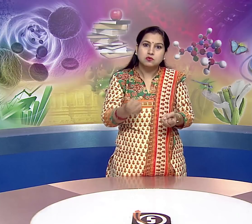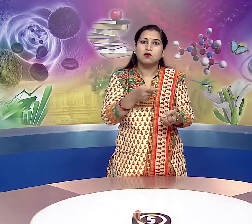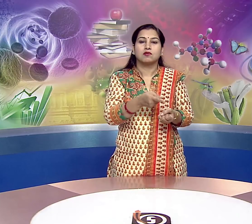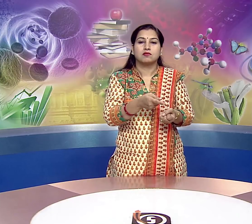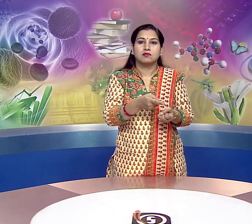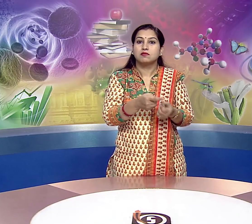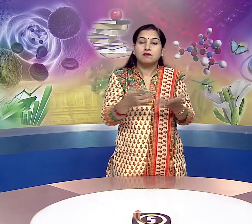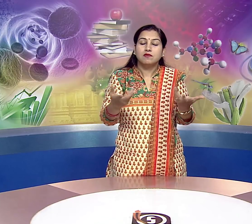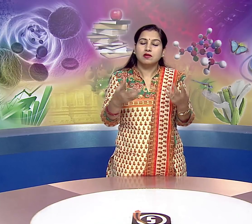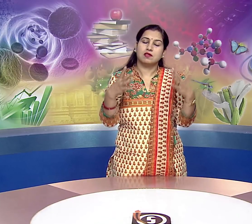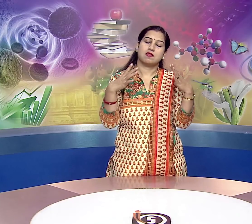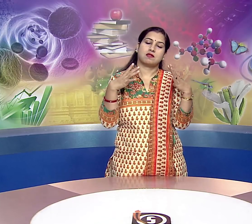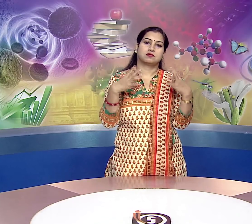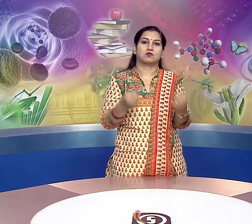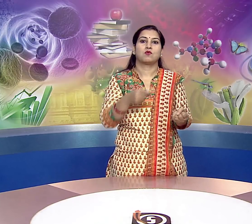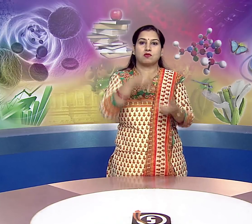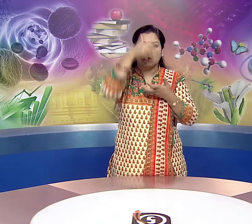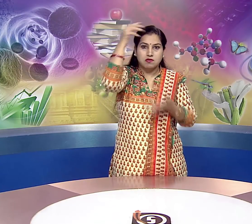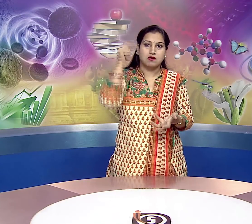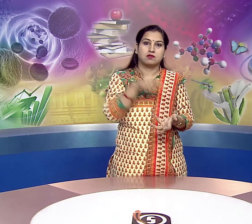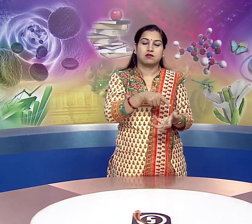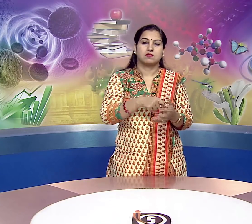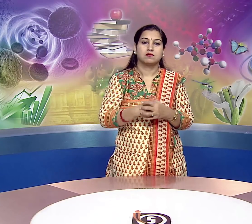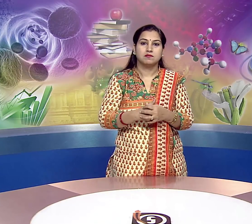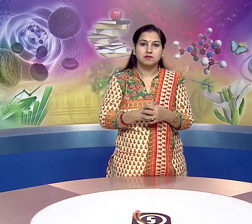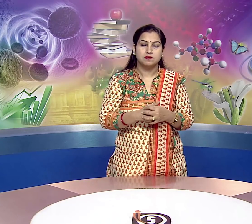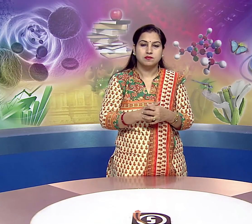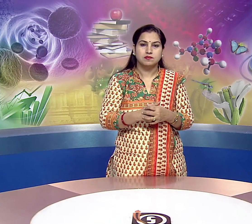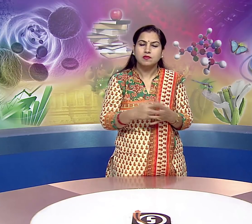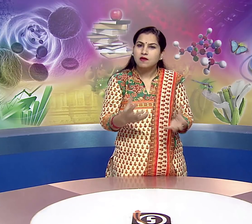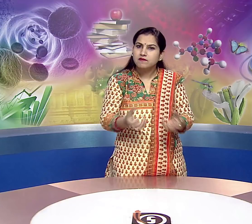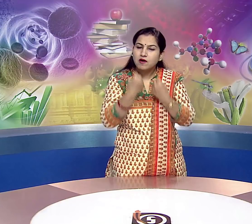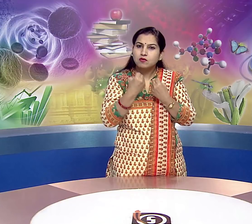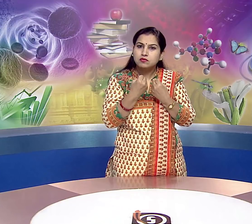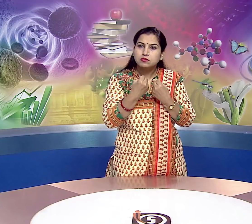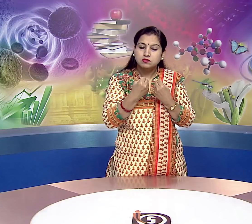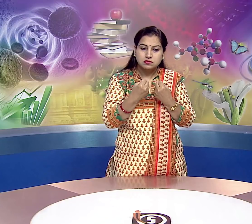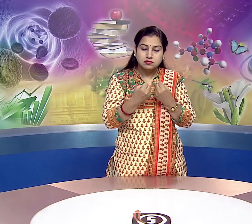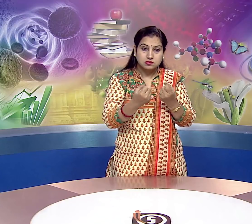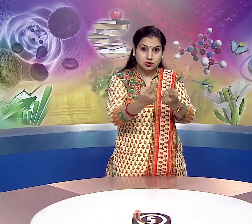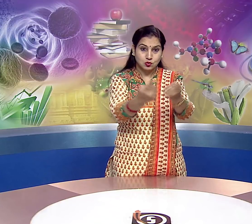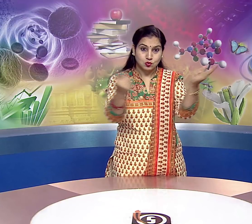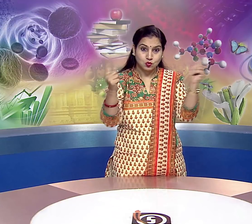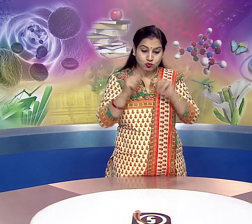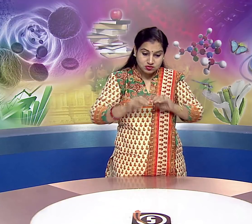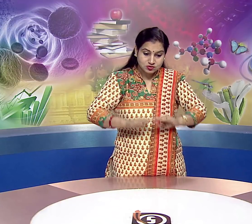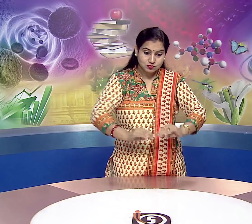to rest, found the stone flooring idle